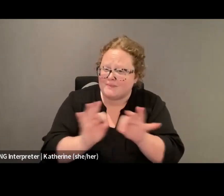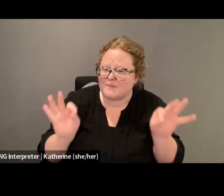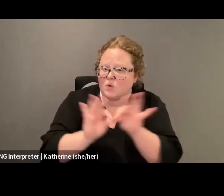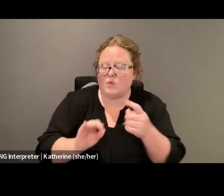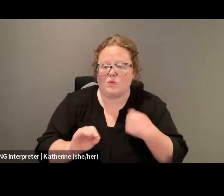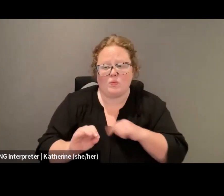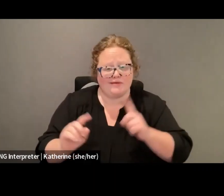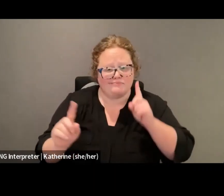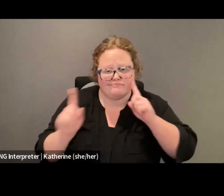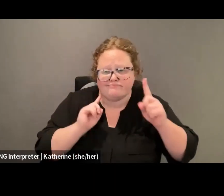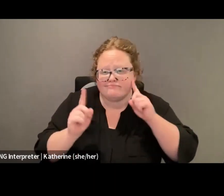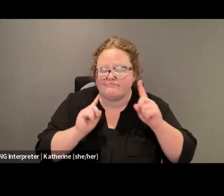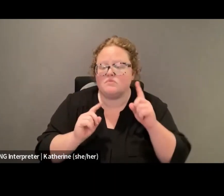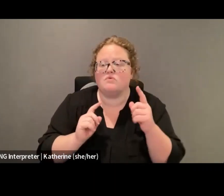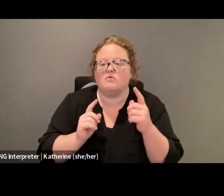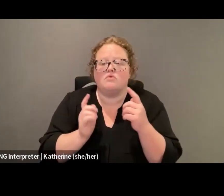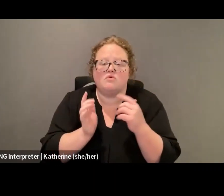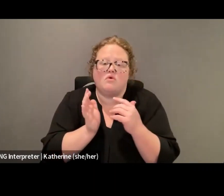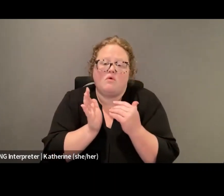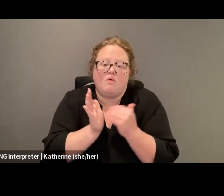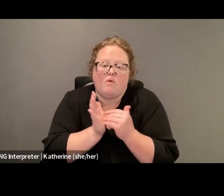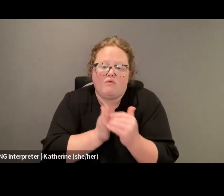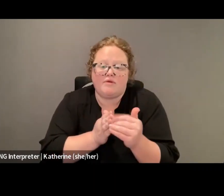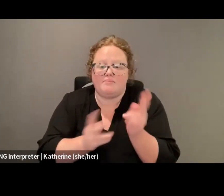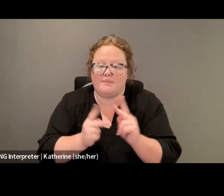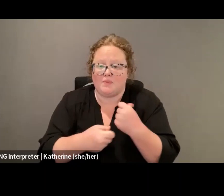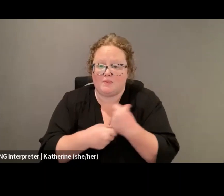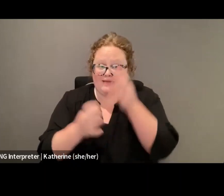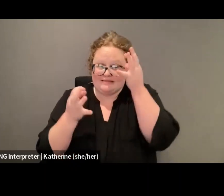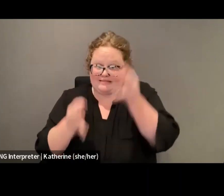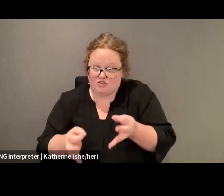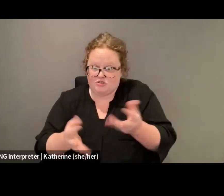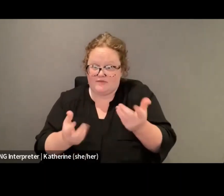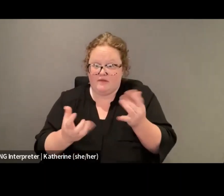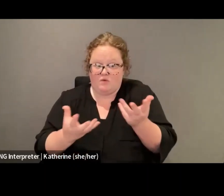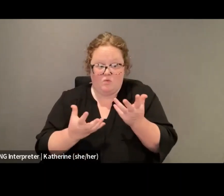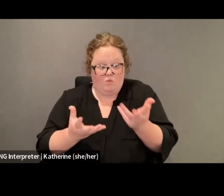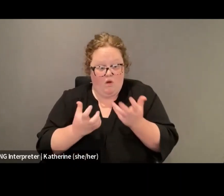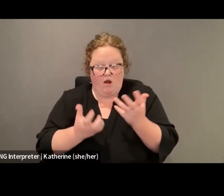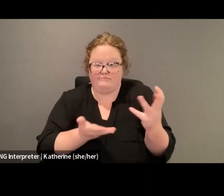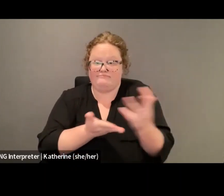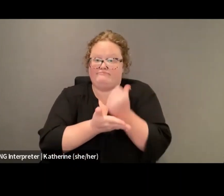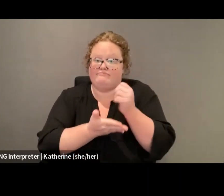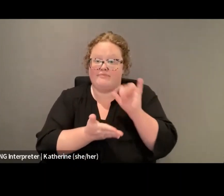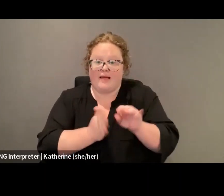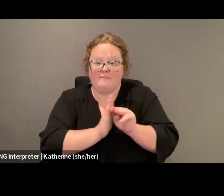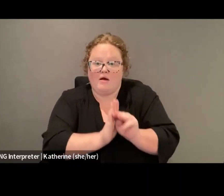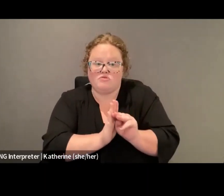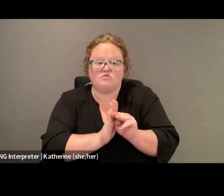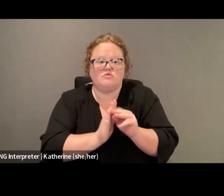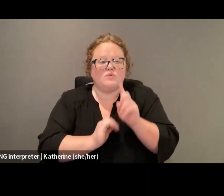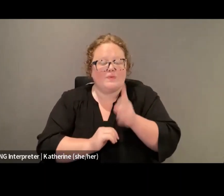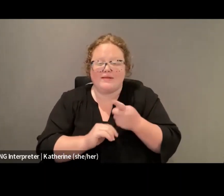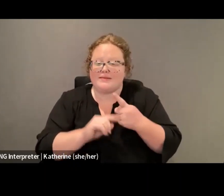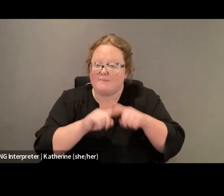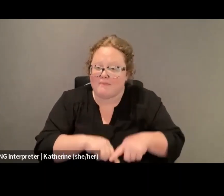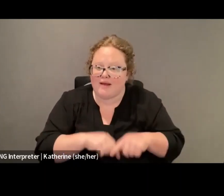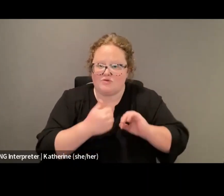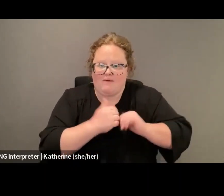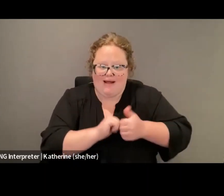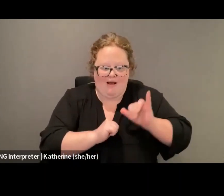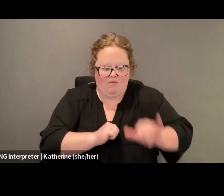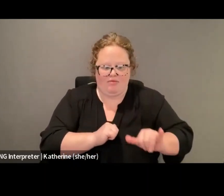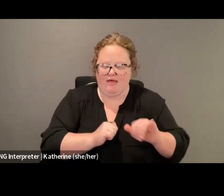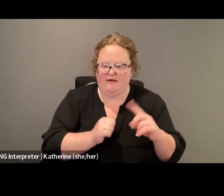and again that people often make their decision about whether to participate in this model based on that initial conversation. And so